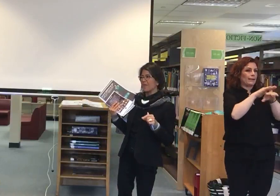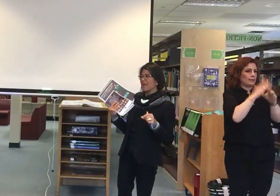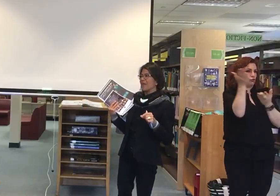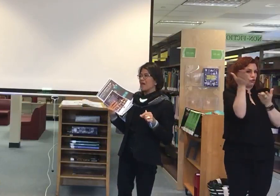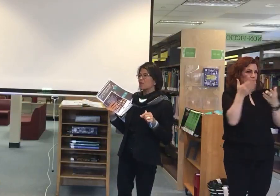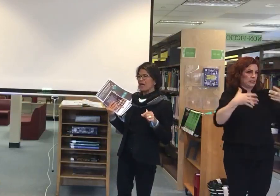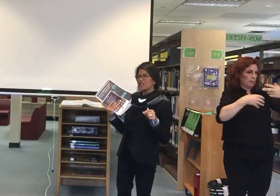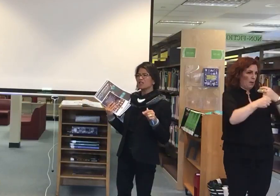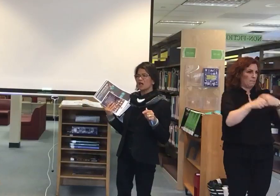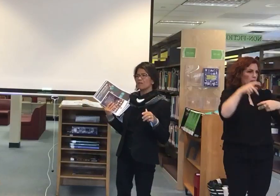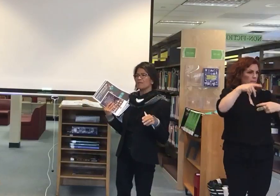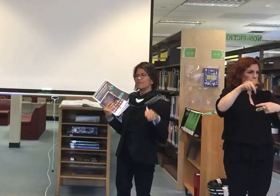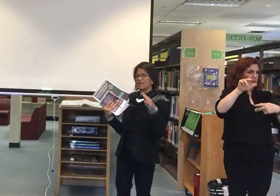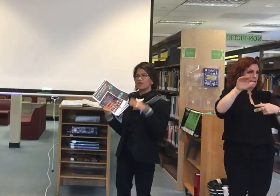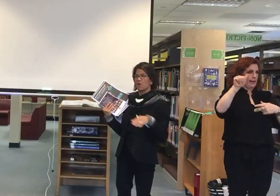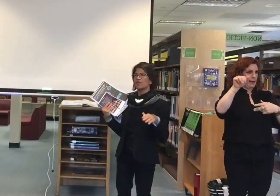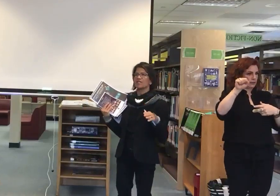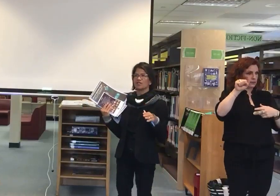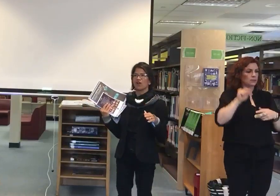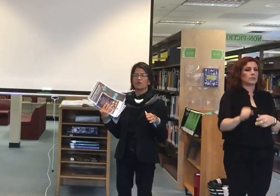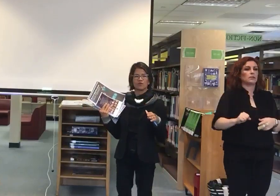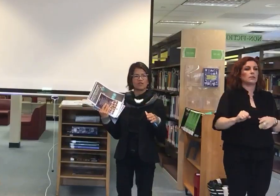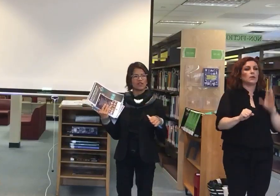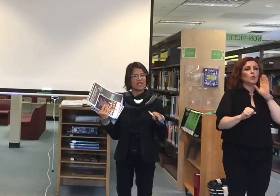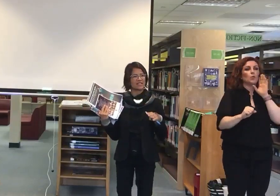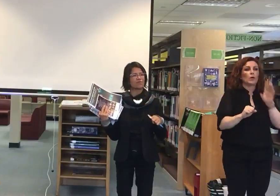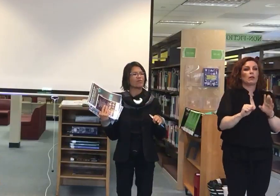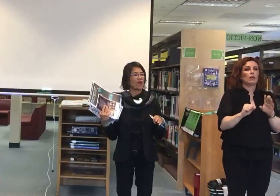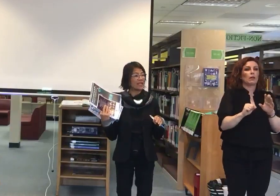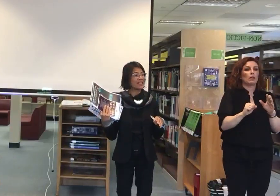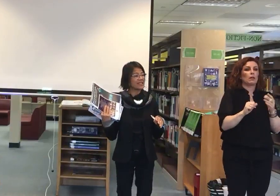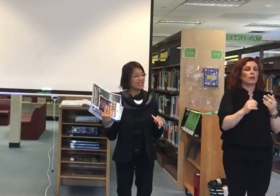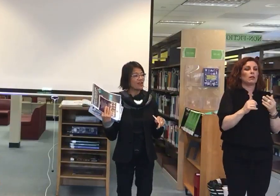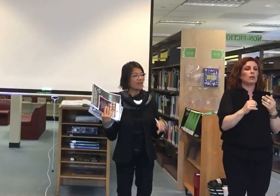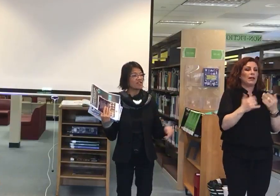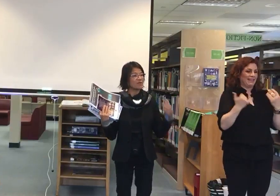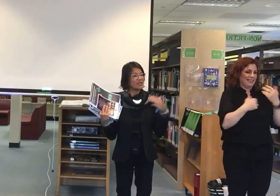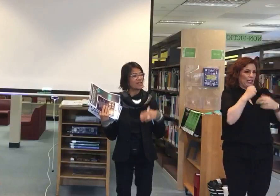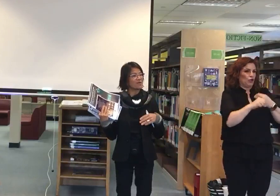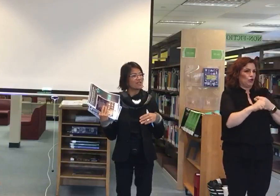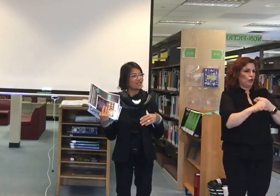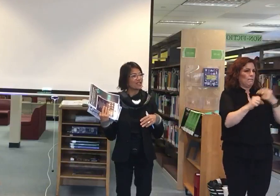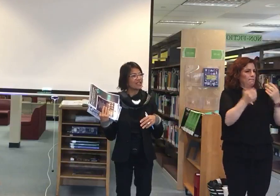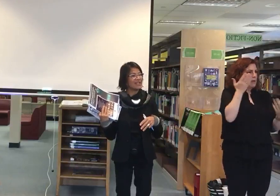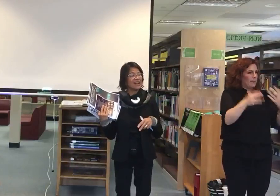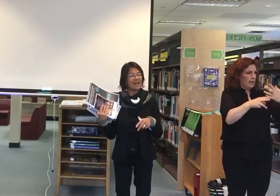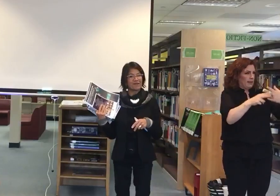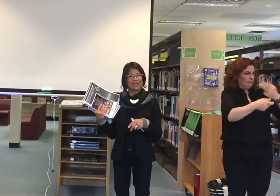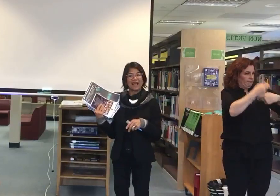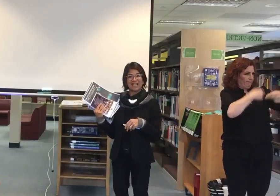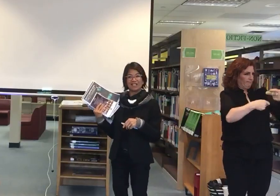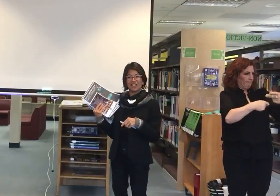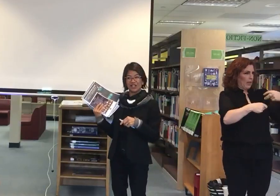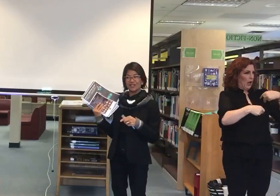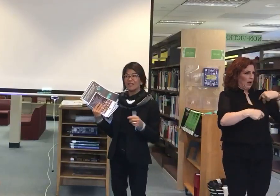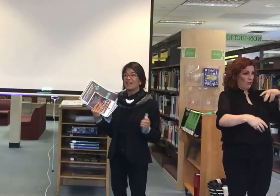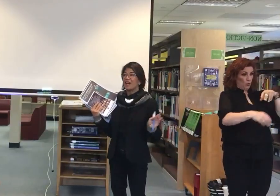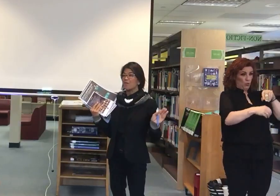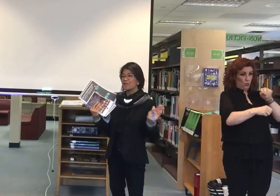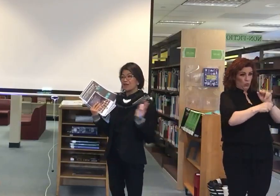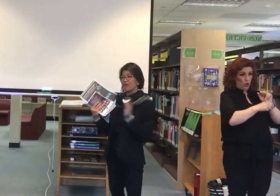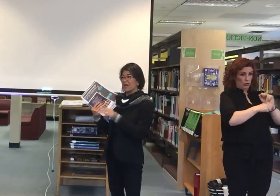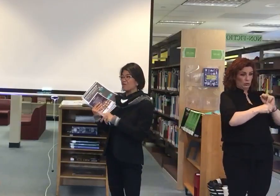Services. And we're actually going to start looking at some rebranding this year. I've just been in this position for the last